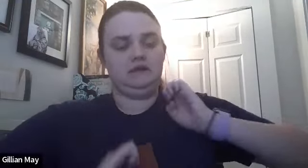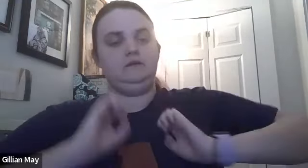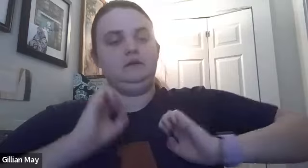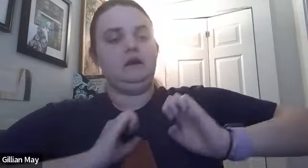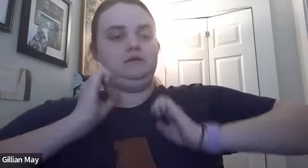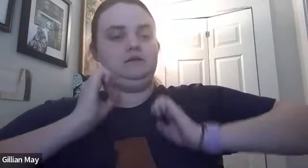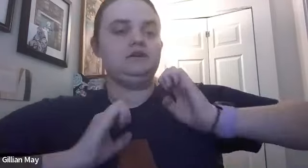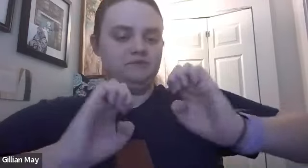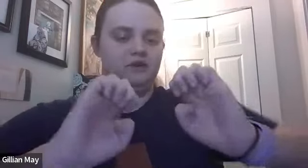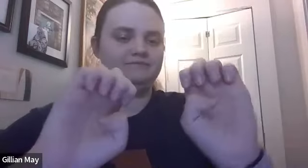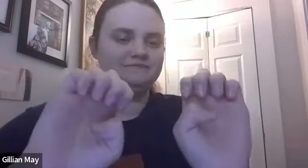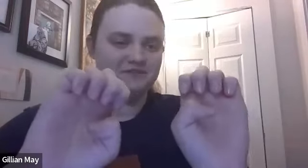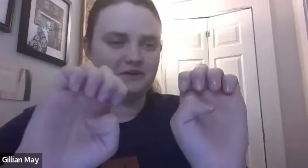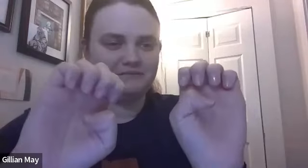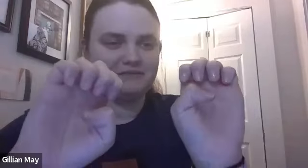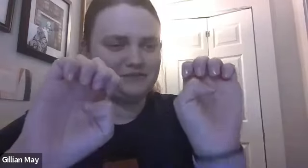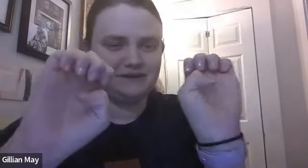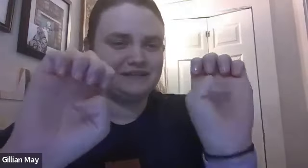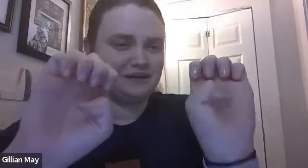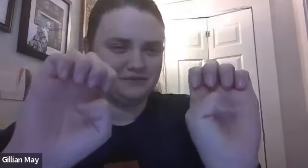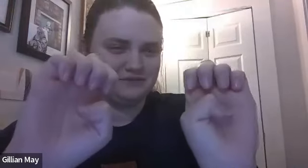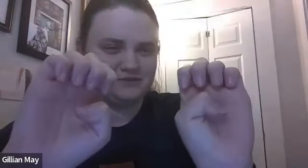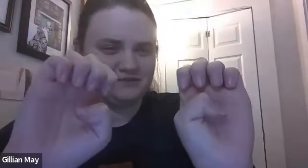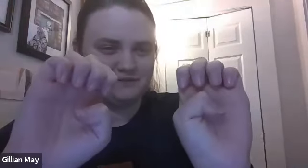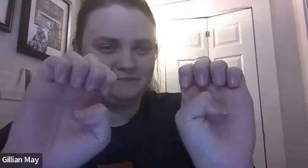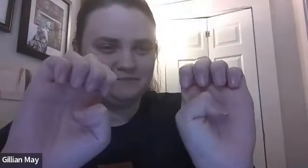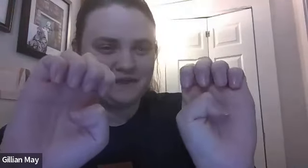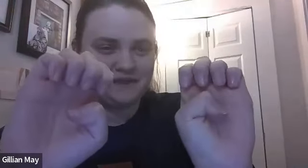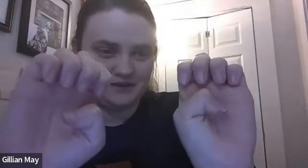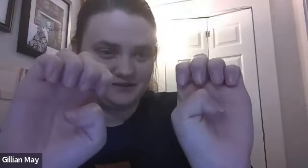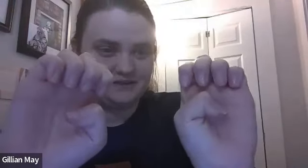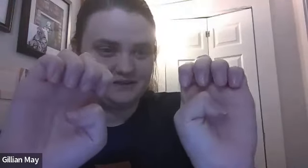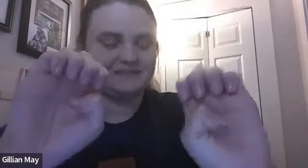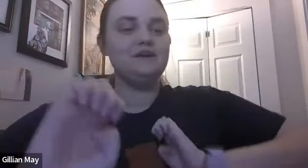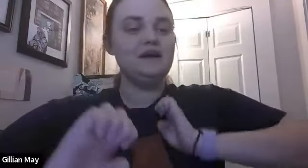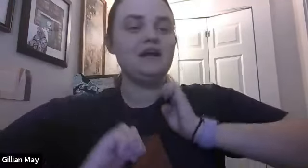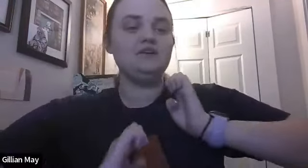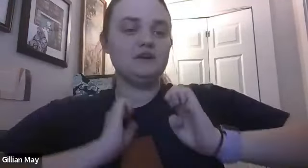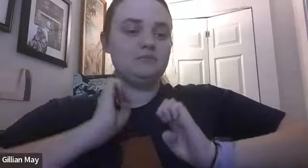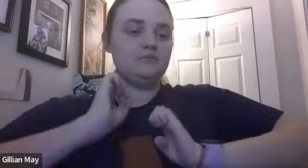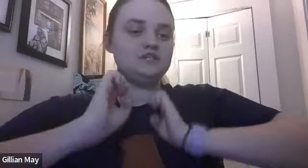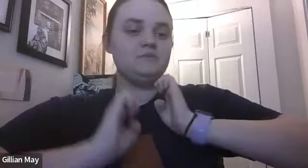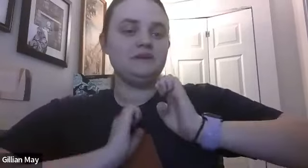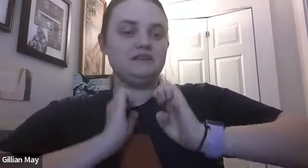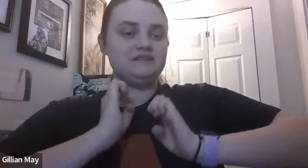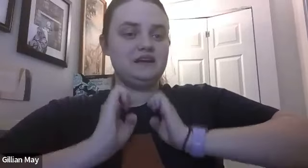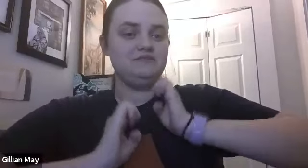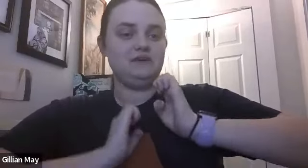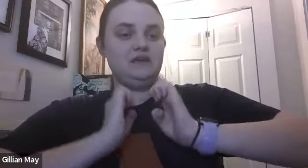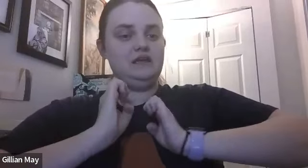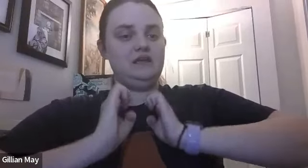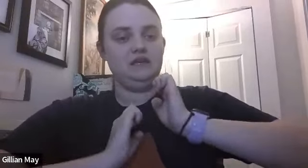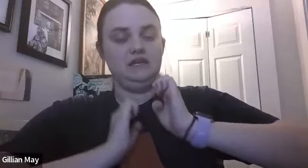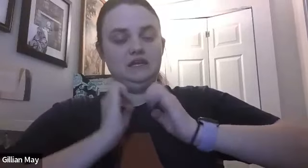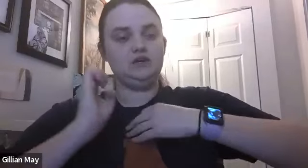like you're going to, okay, sorry, I'm doing a terrible description of this one. You got two E's, and you're going to brush them up against kind of near